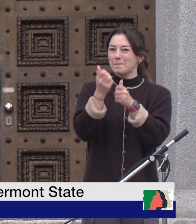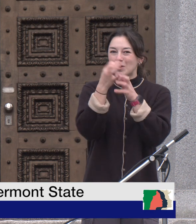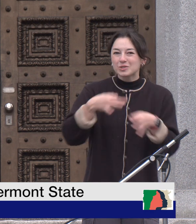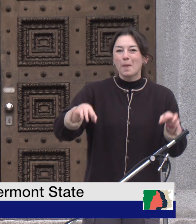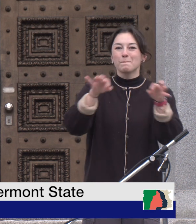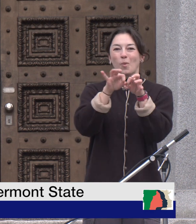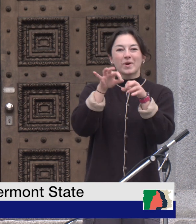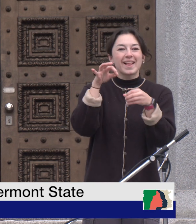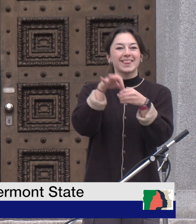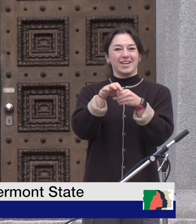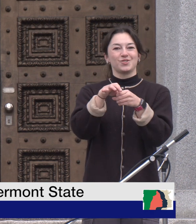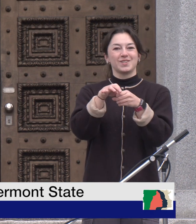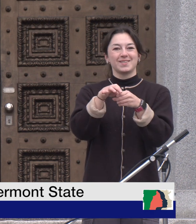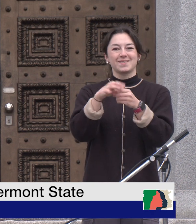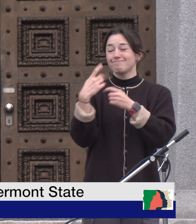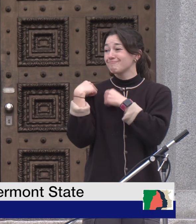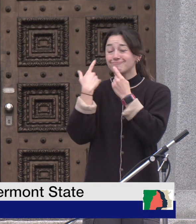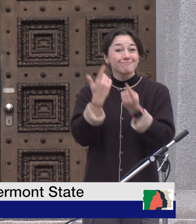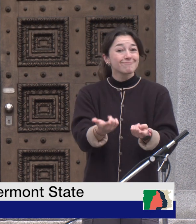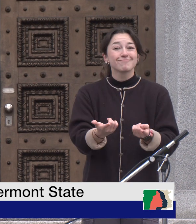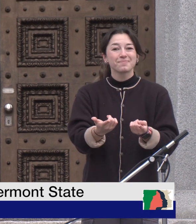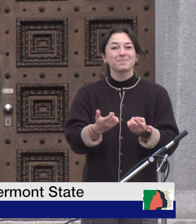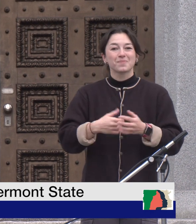our lifetime.